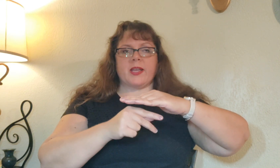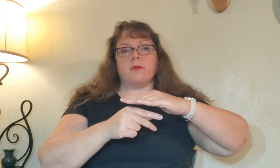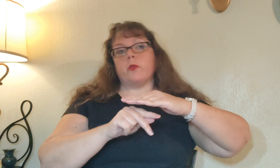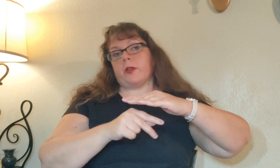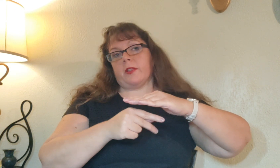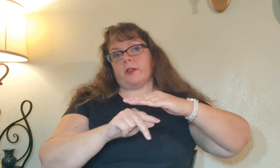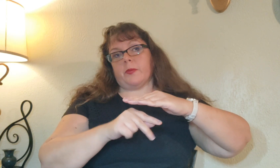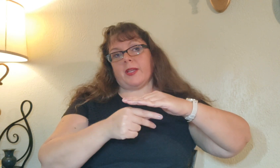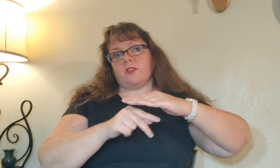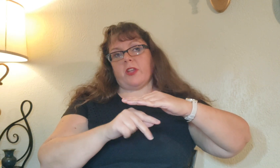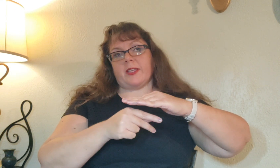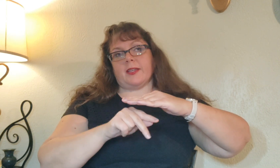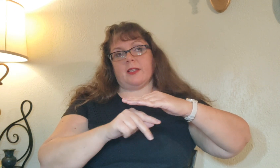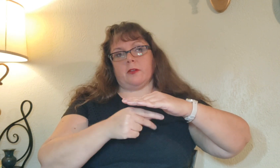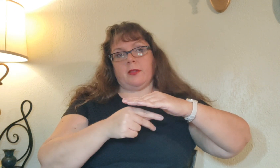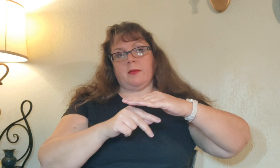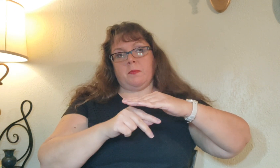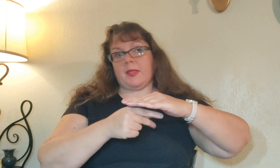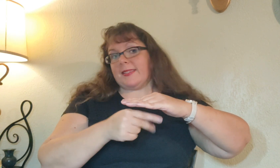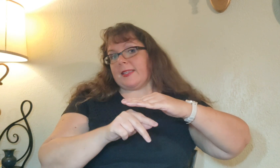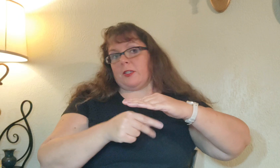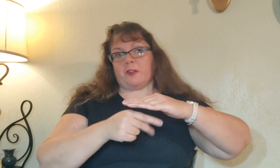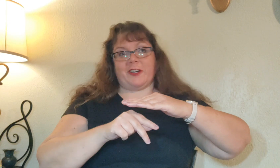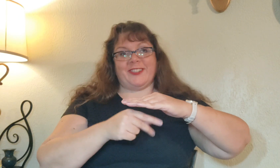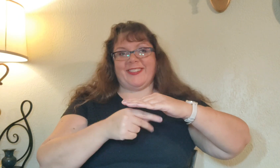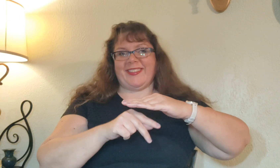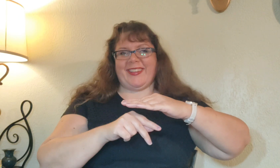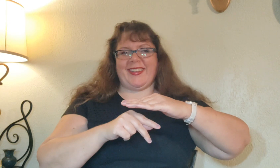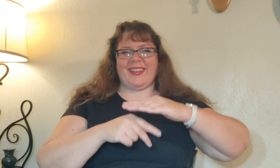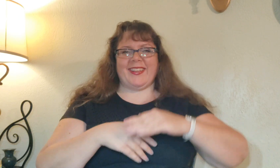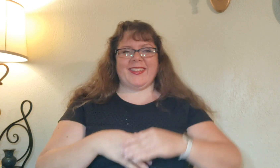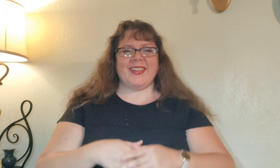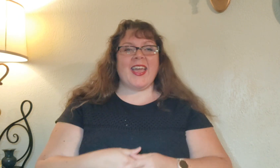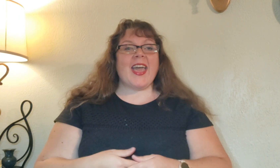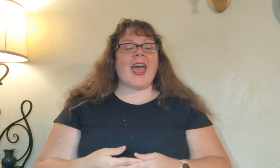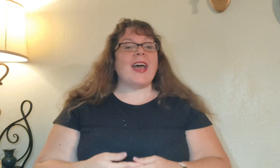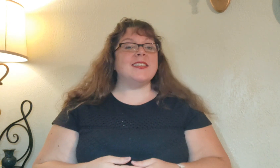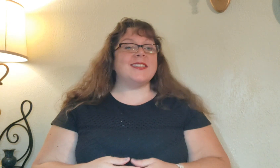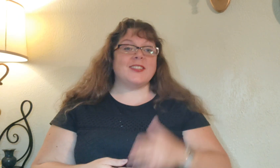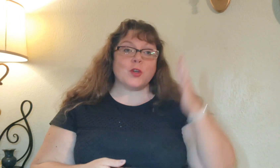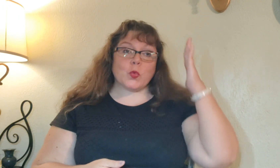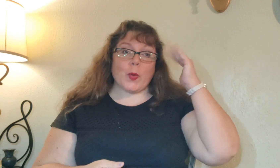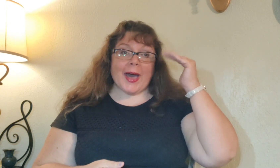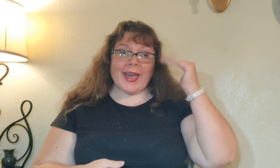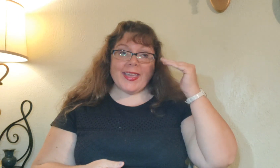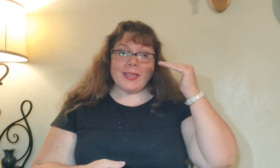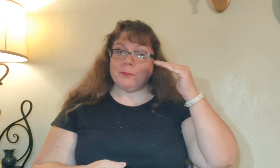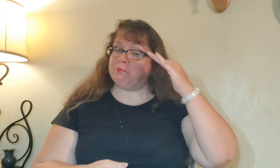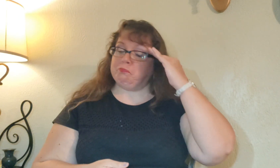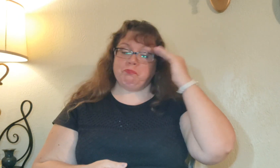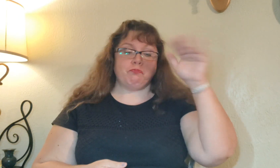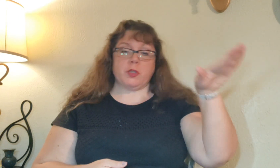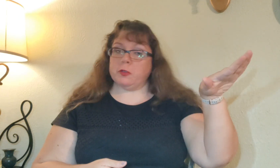back and forth a little bit, shake it. Oh, that's kindergarten. As to why, don't